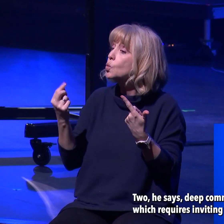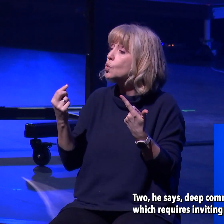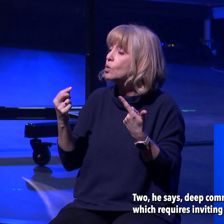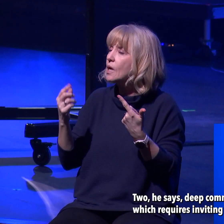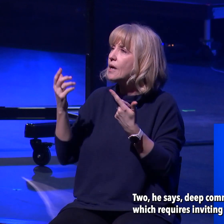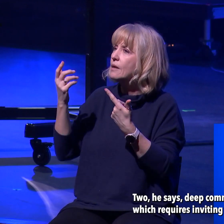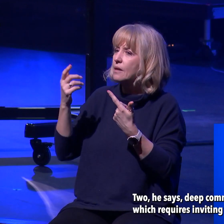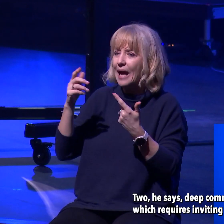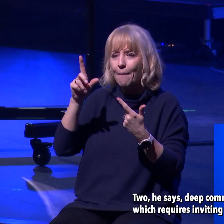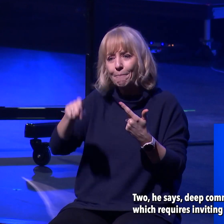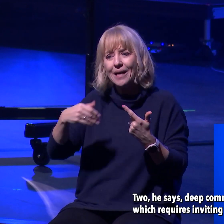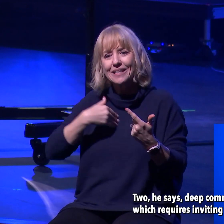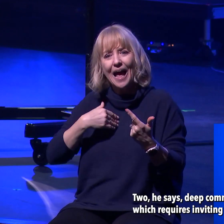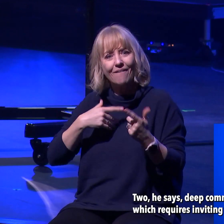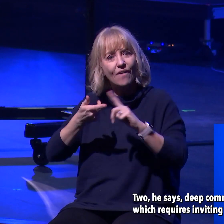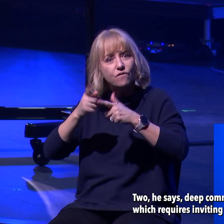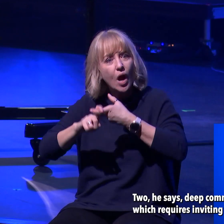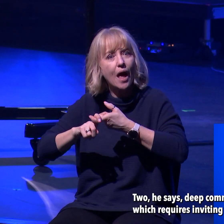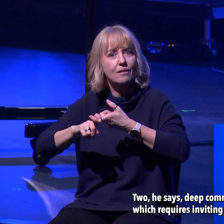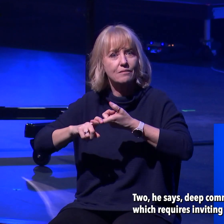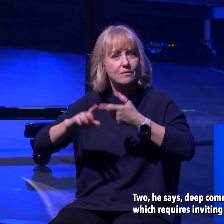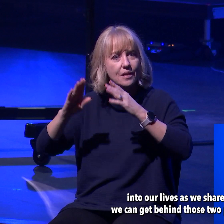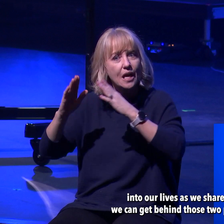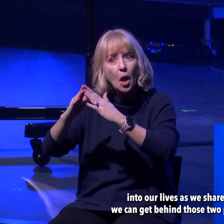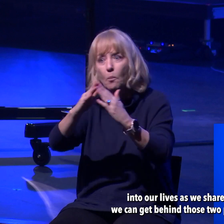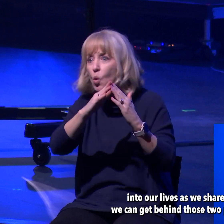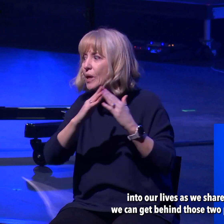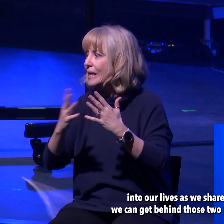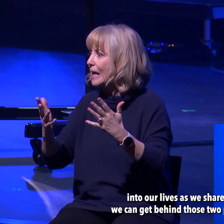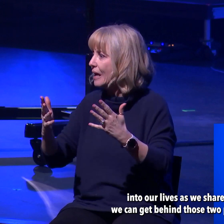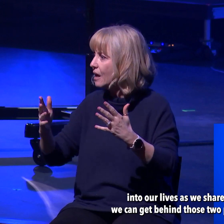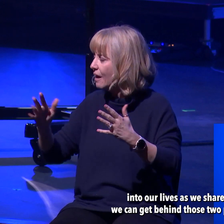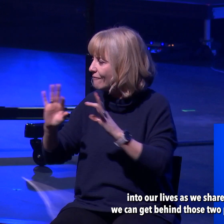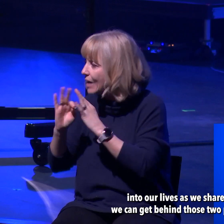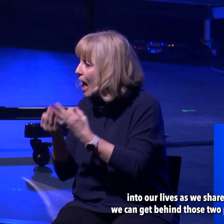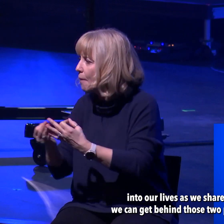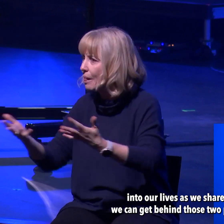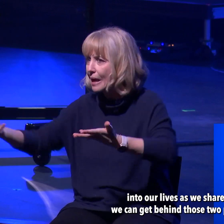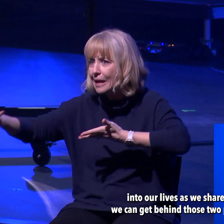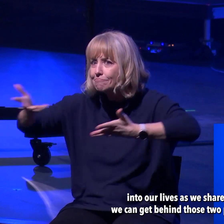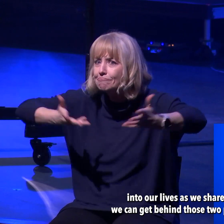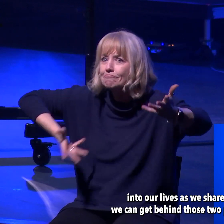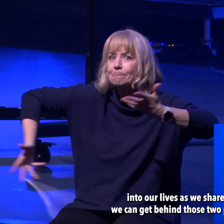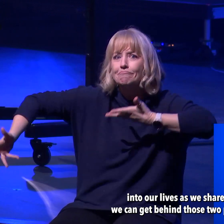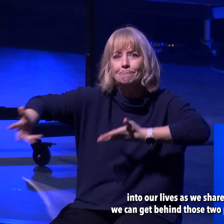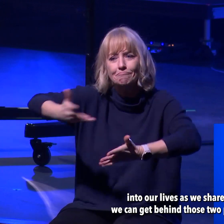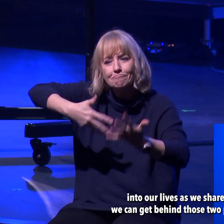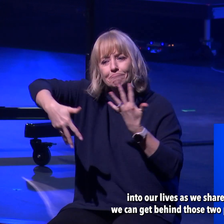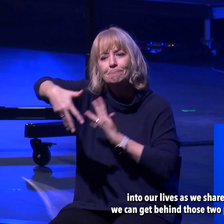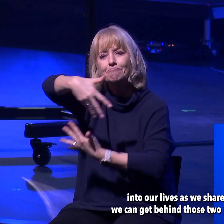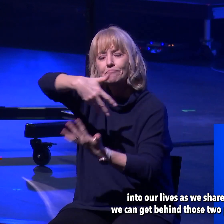deep community, which requires inviting people into our lives as we share in theirs. We can